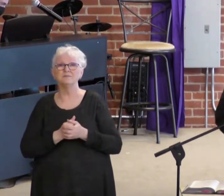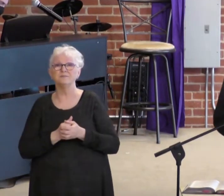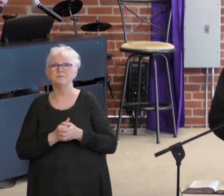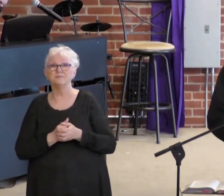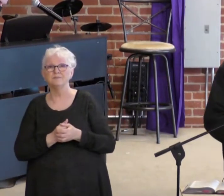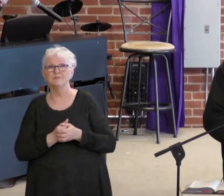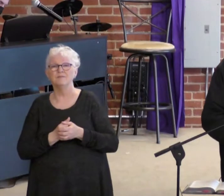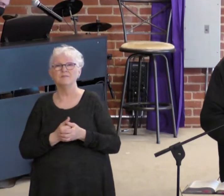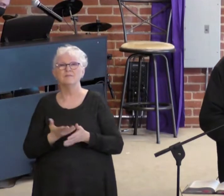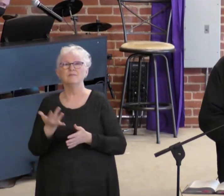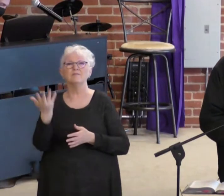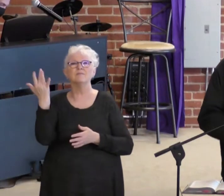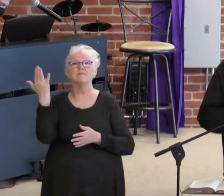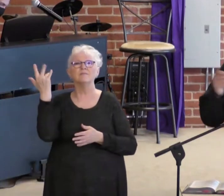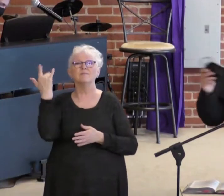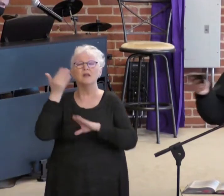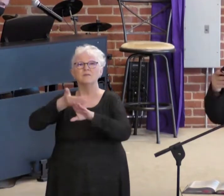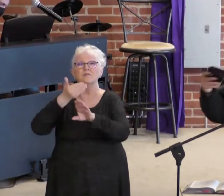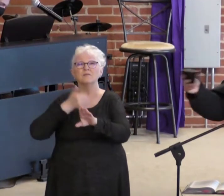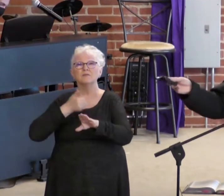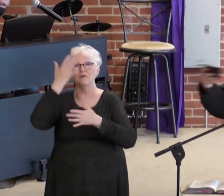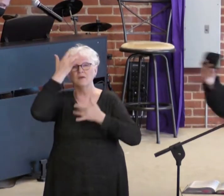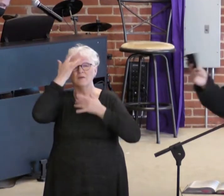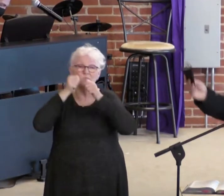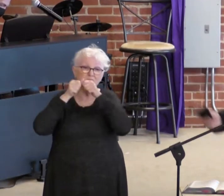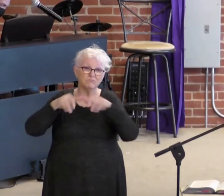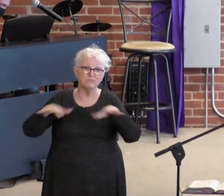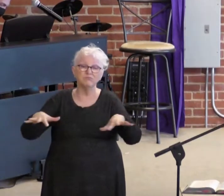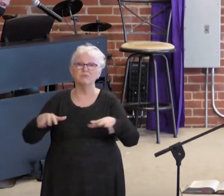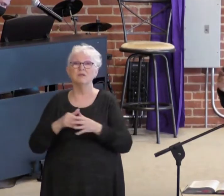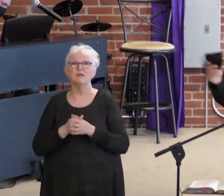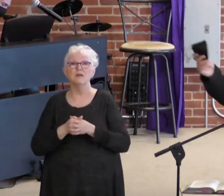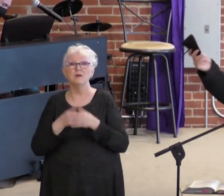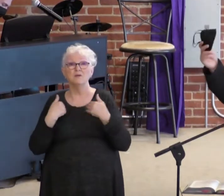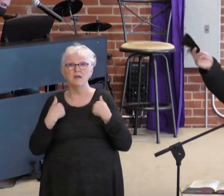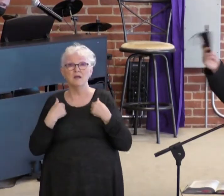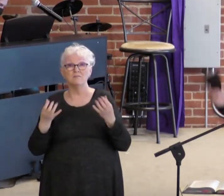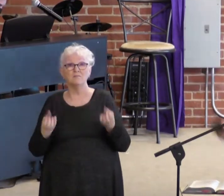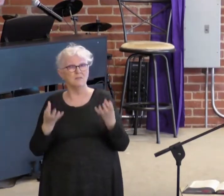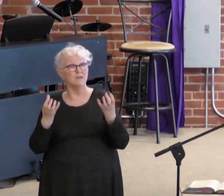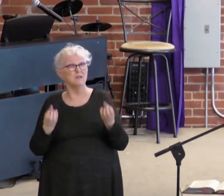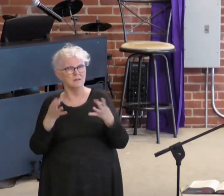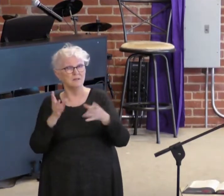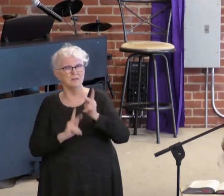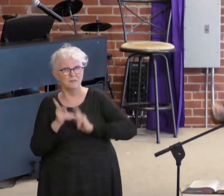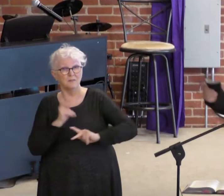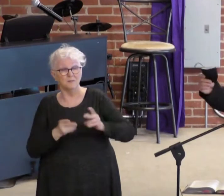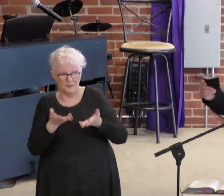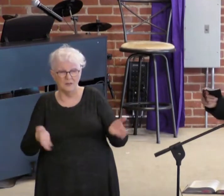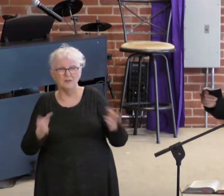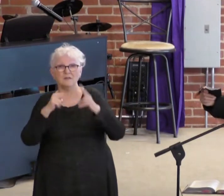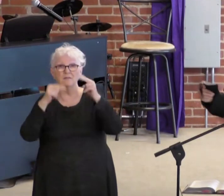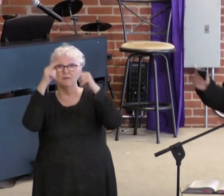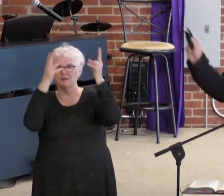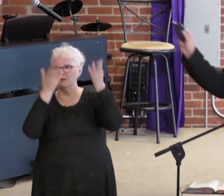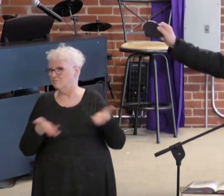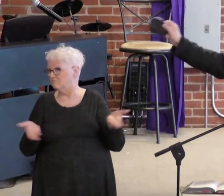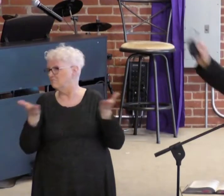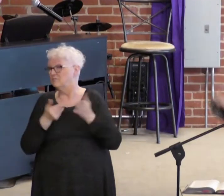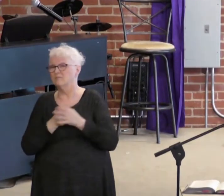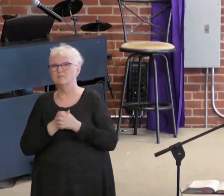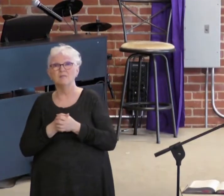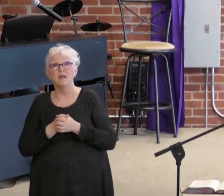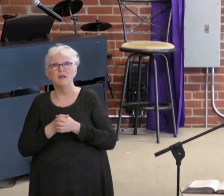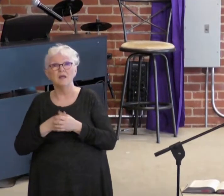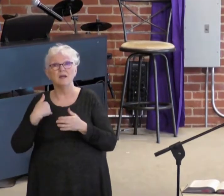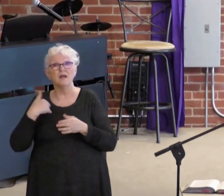the pandemic, whenever we had a lot of people in the building here, and you know how it always was, and we had a